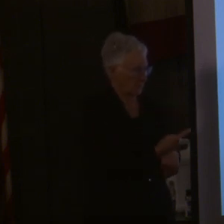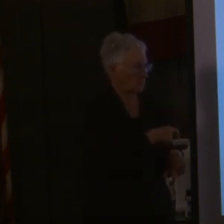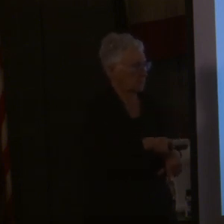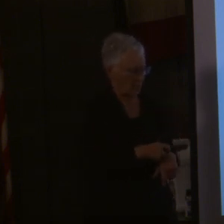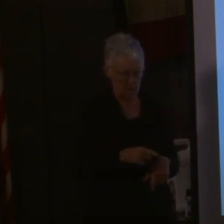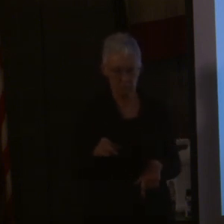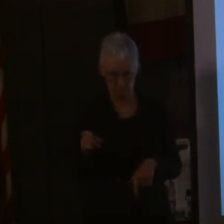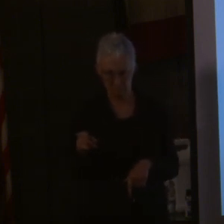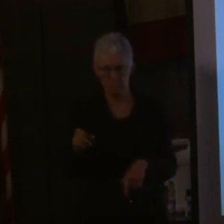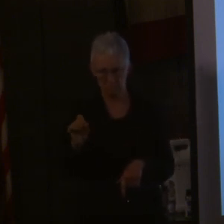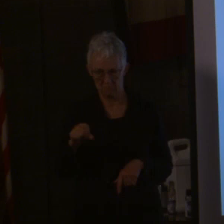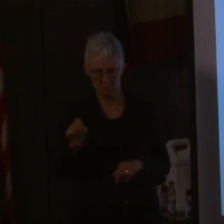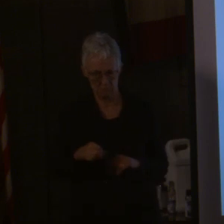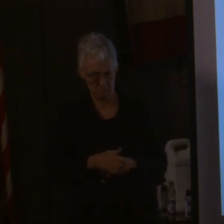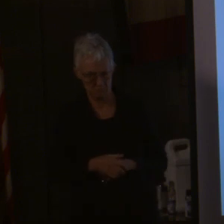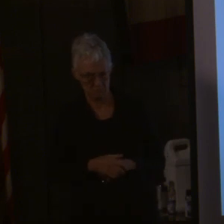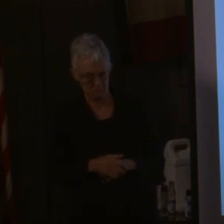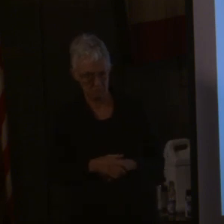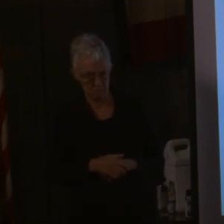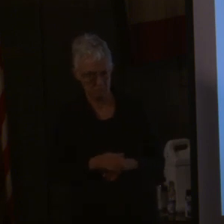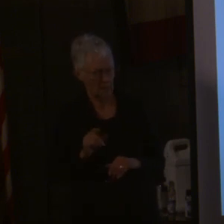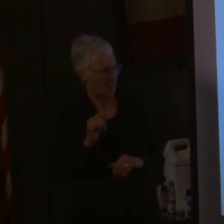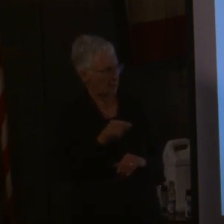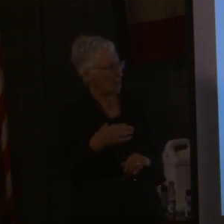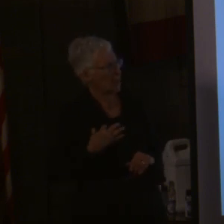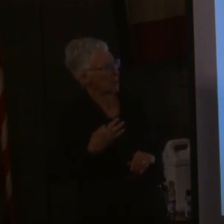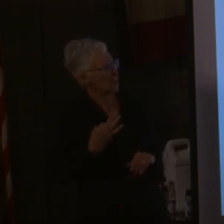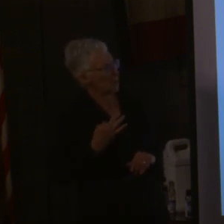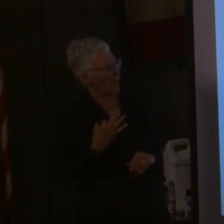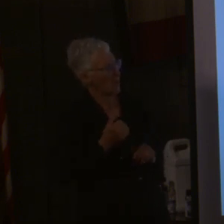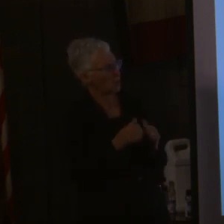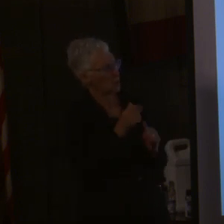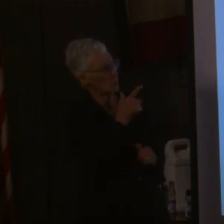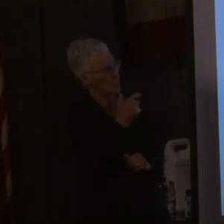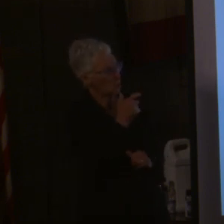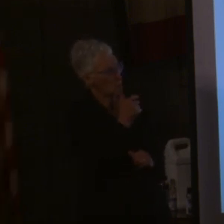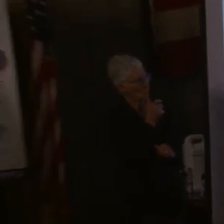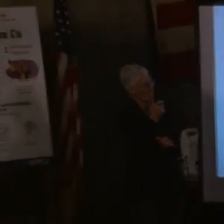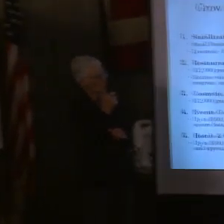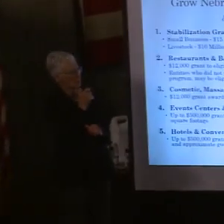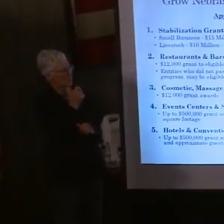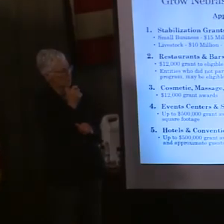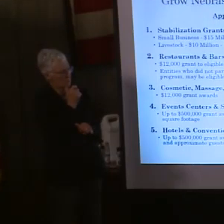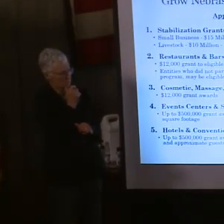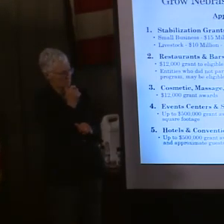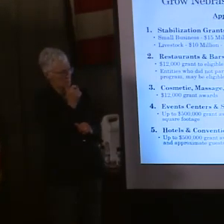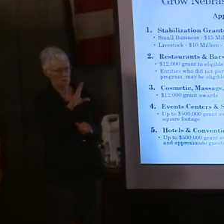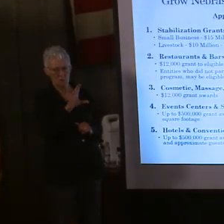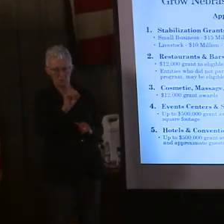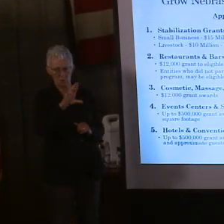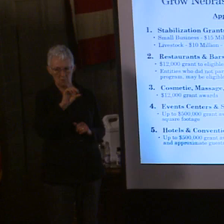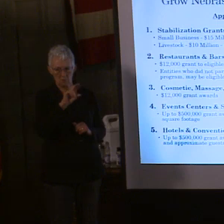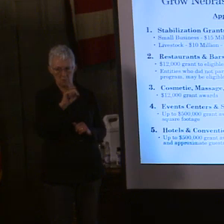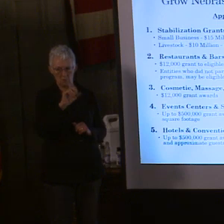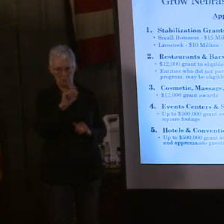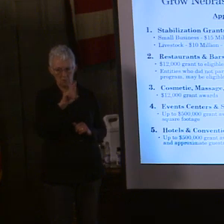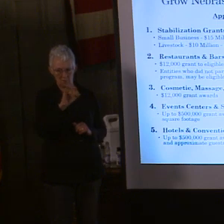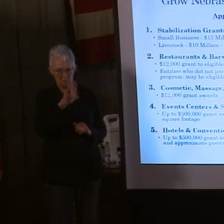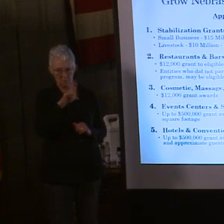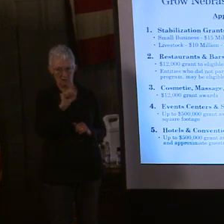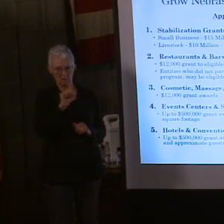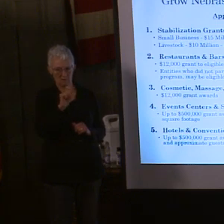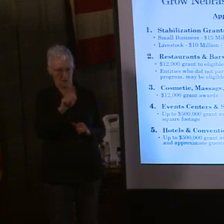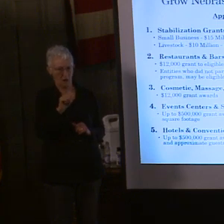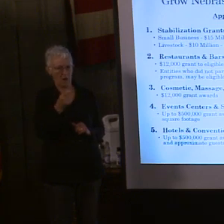can reapply in the second round. And they apply with whom? So that, again, you can go to coronavirus.nebraska.gov to get information,